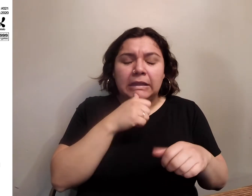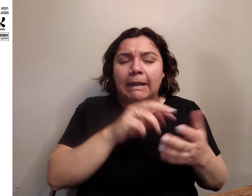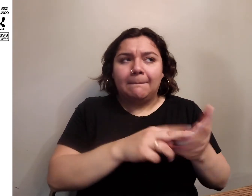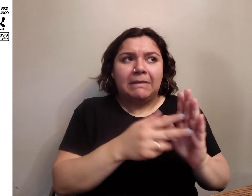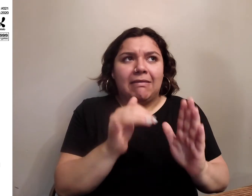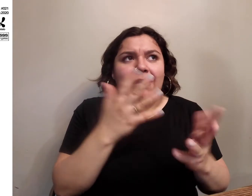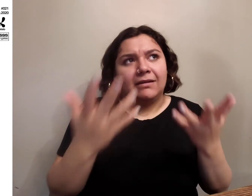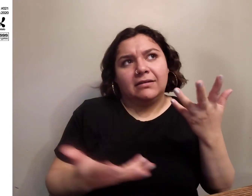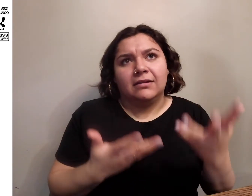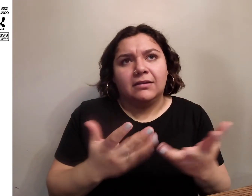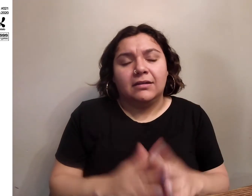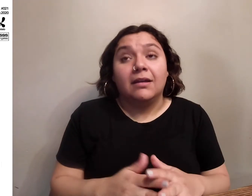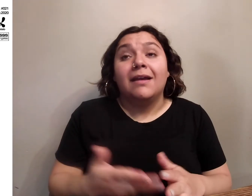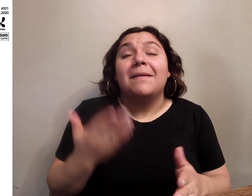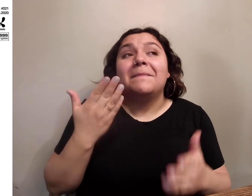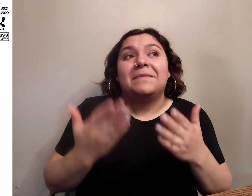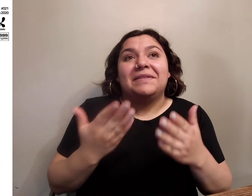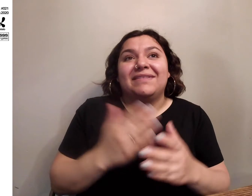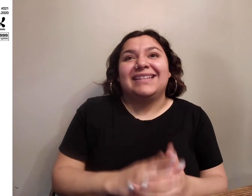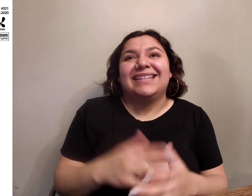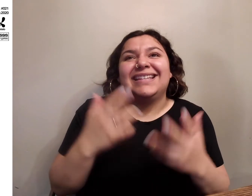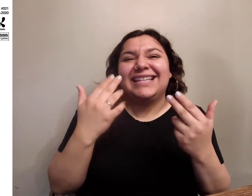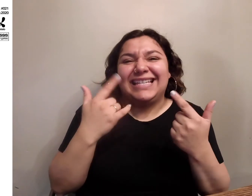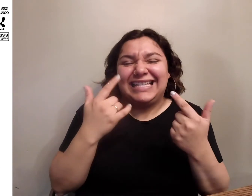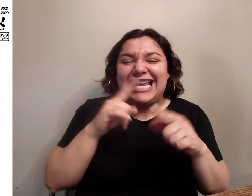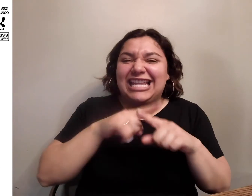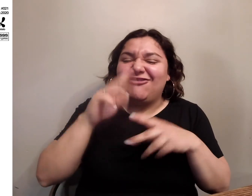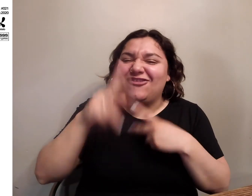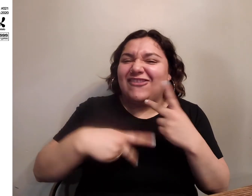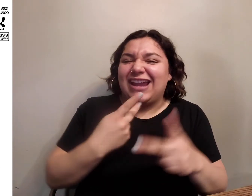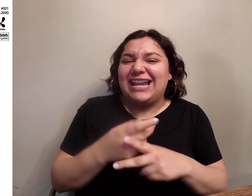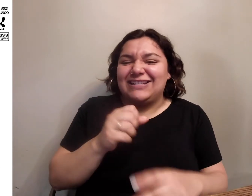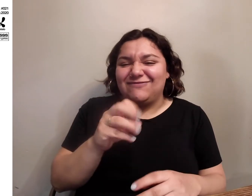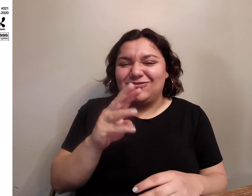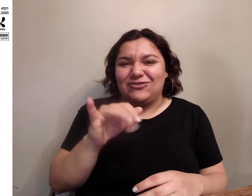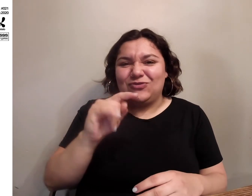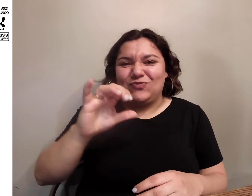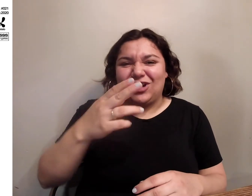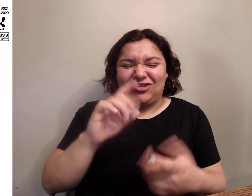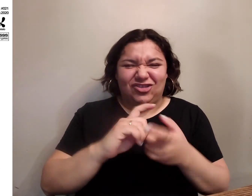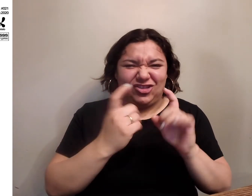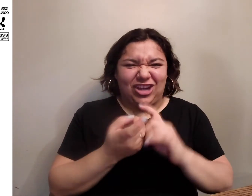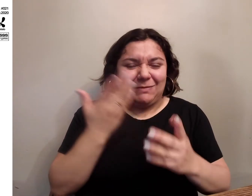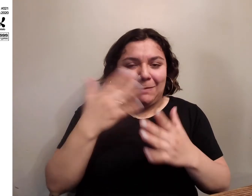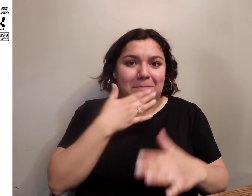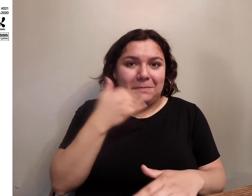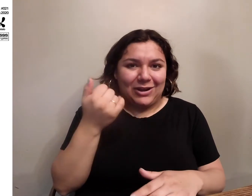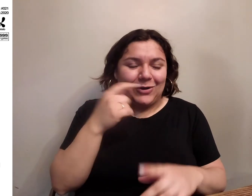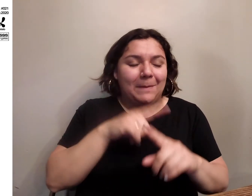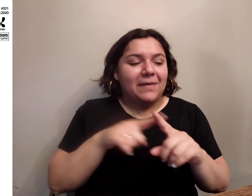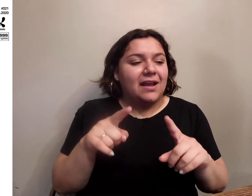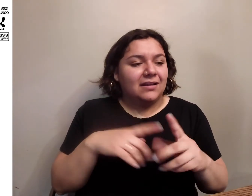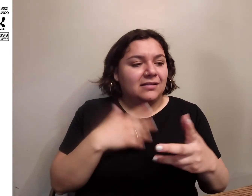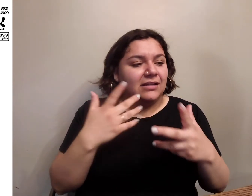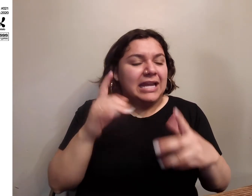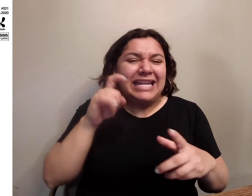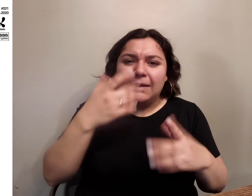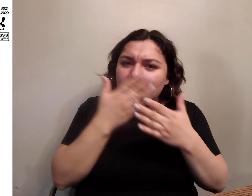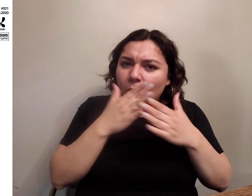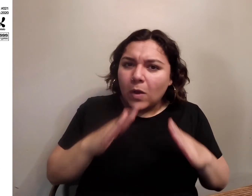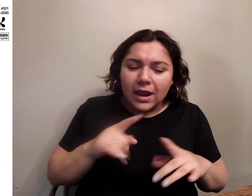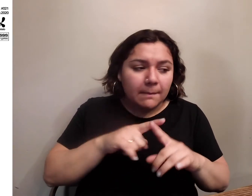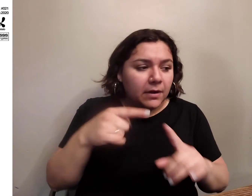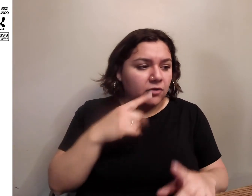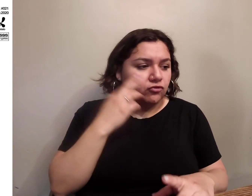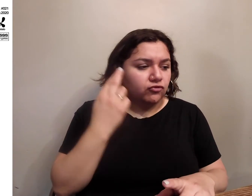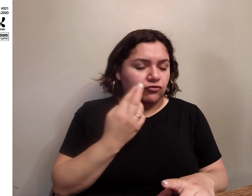maybe a dimmer switch is probably more accurate. Maybe it just needed to be quiet. But I